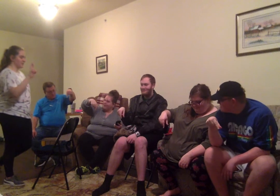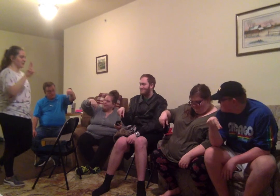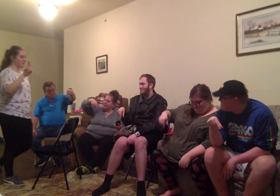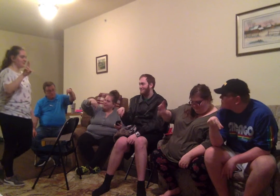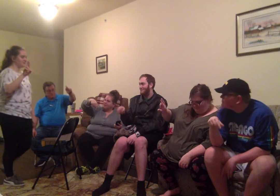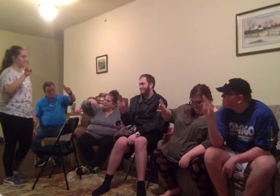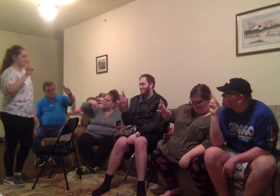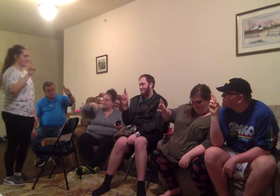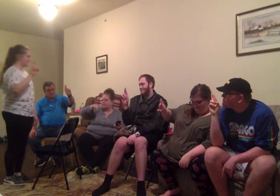R.